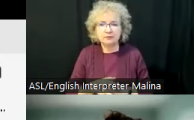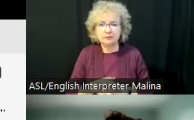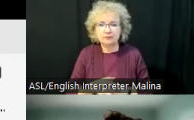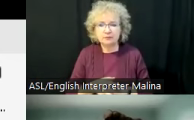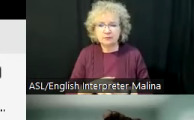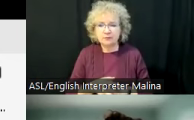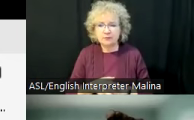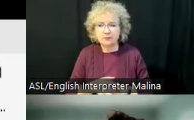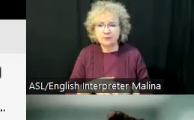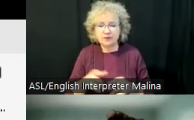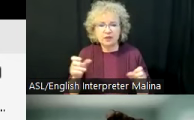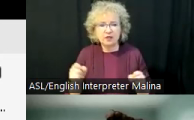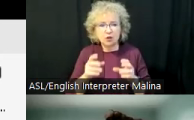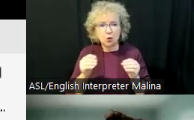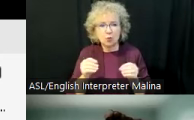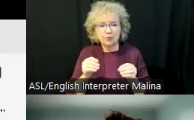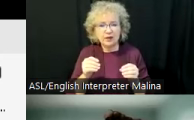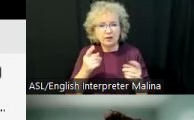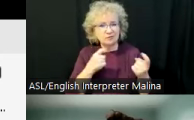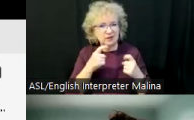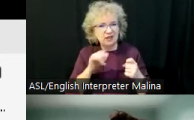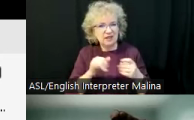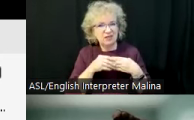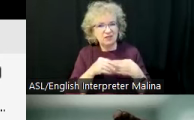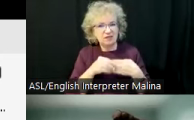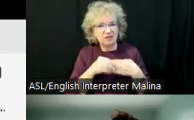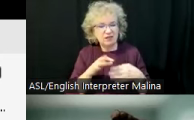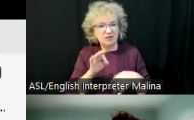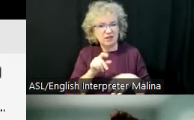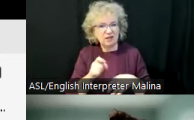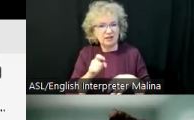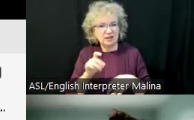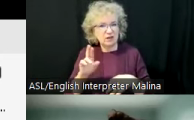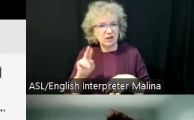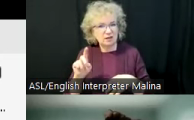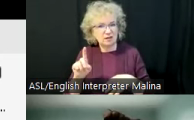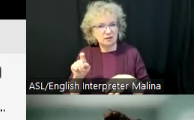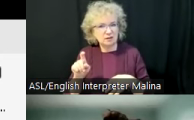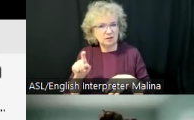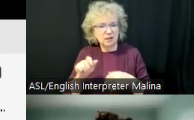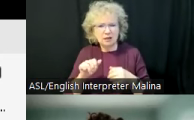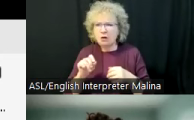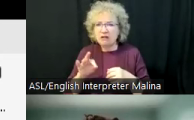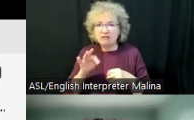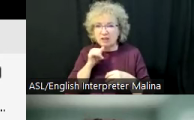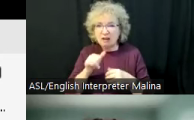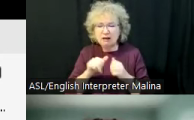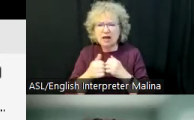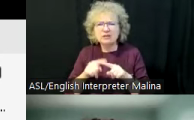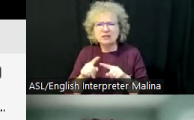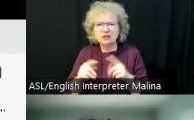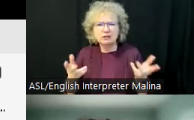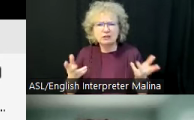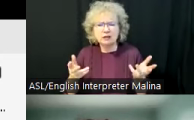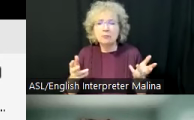So sometimes we'll get asked, is this flex funds that you're talking about? How is this different than flex funds? And so there are some important